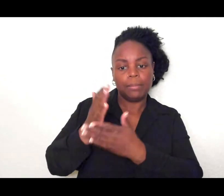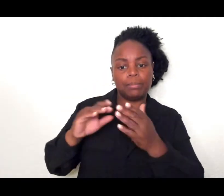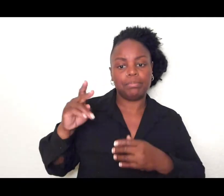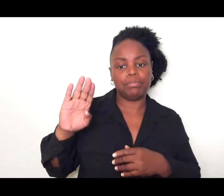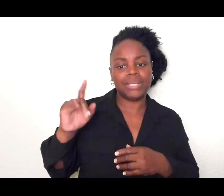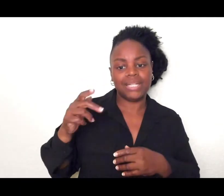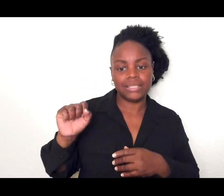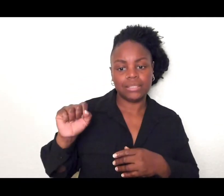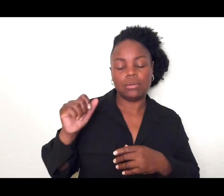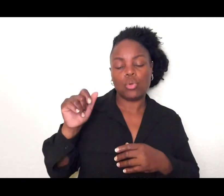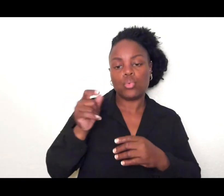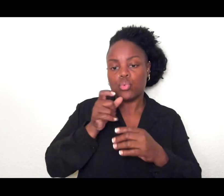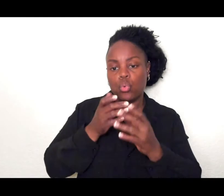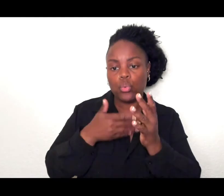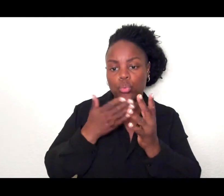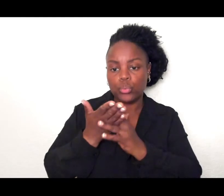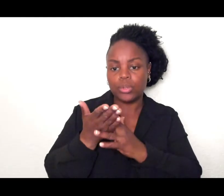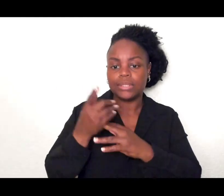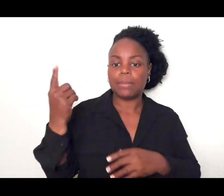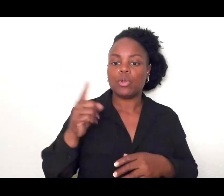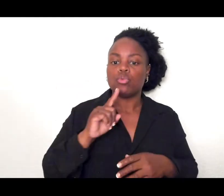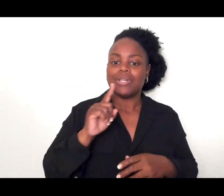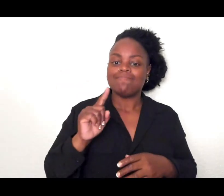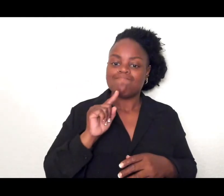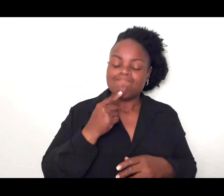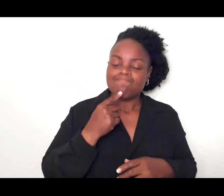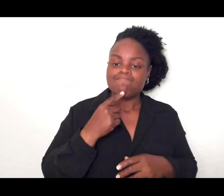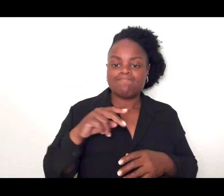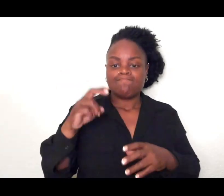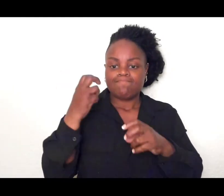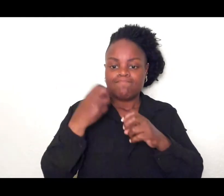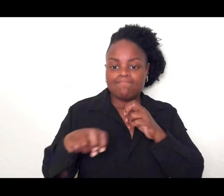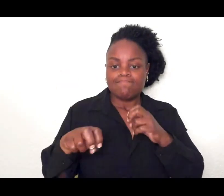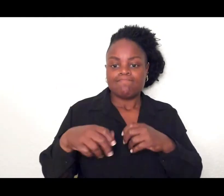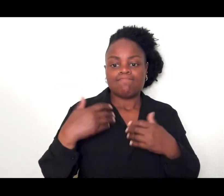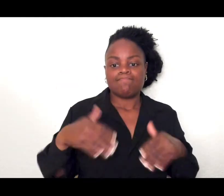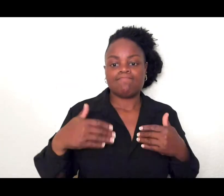Where can you breathe? When was the last time you heard the bees buzzing?